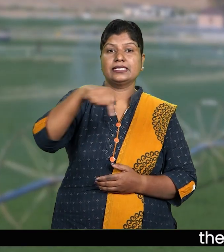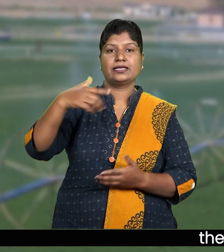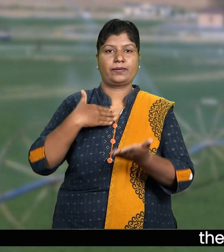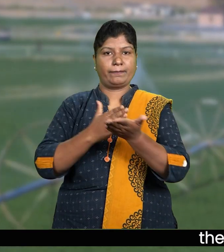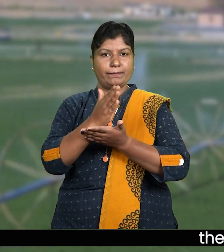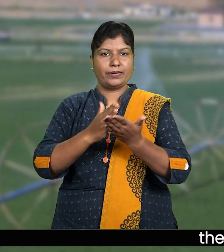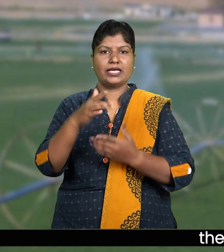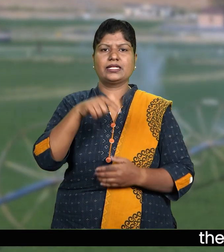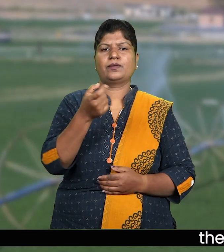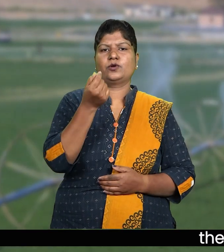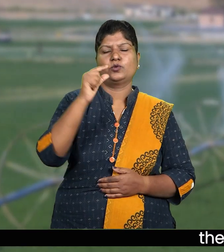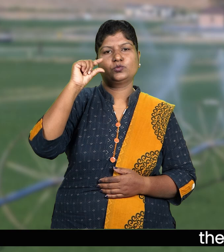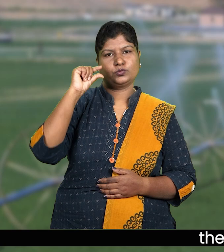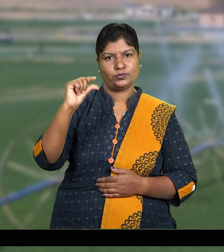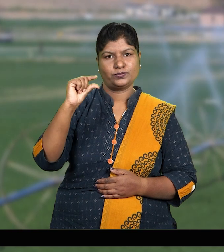are cheaper